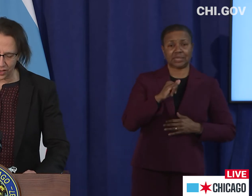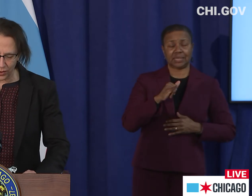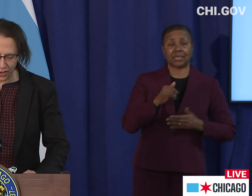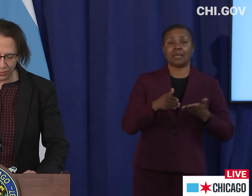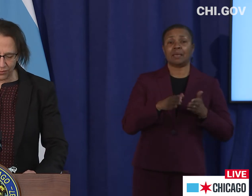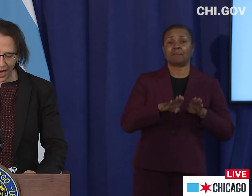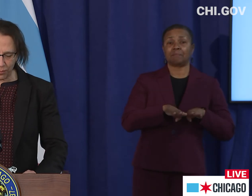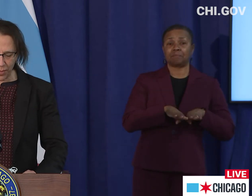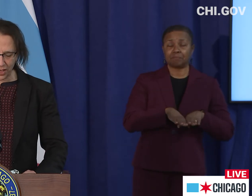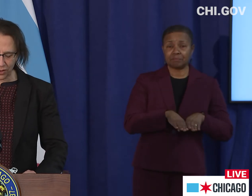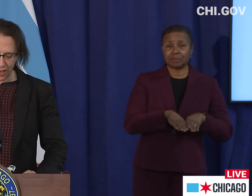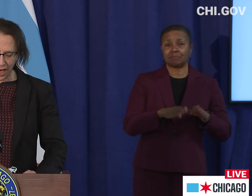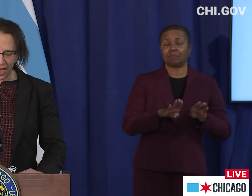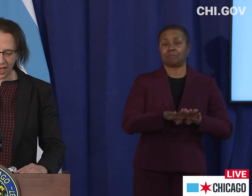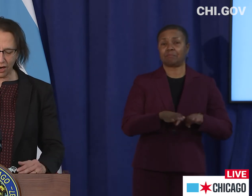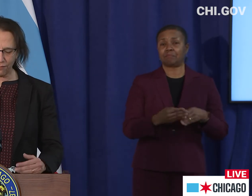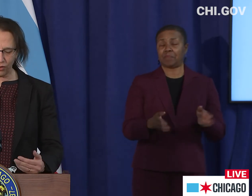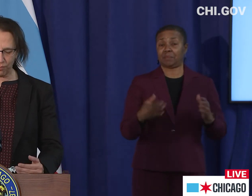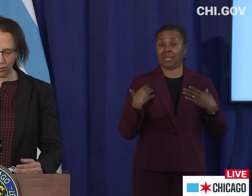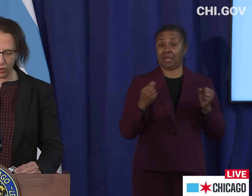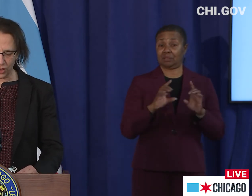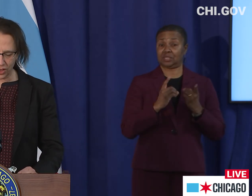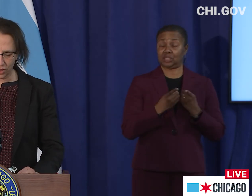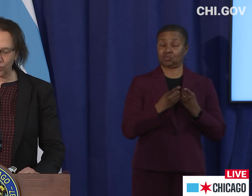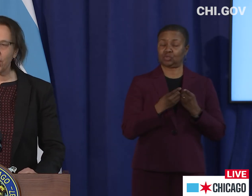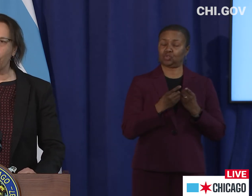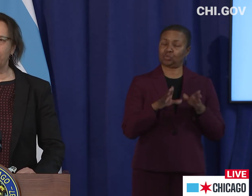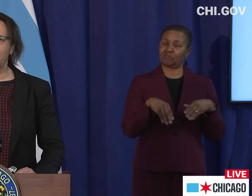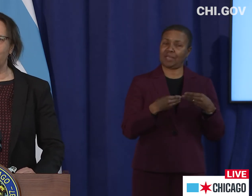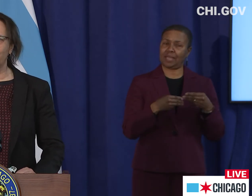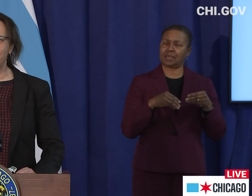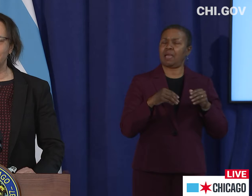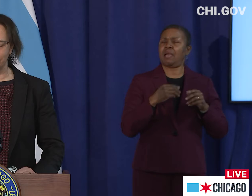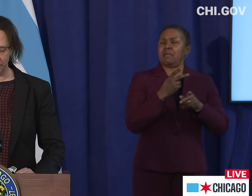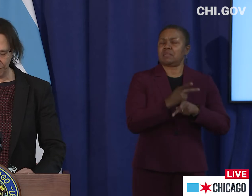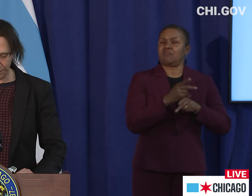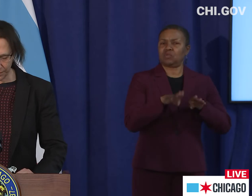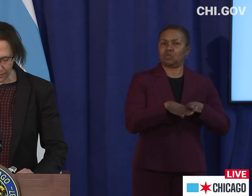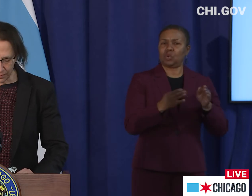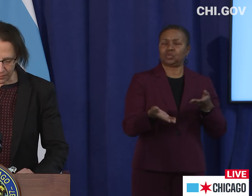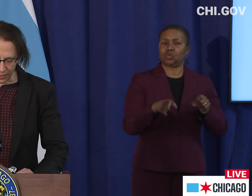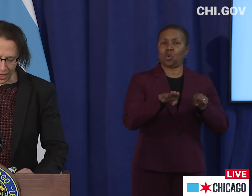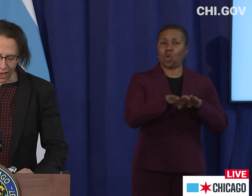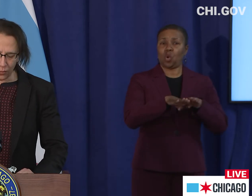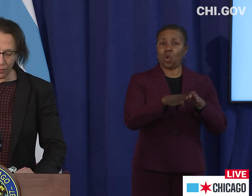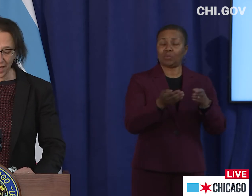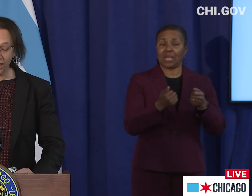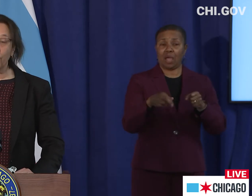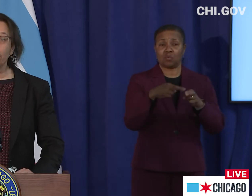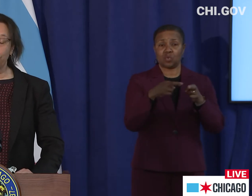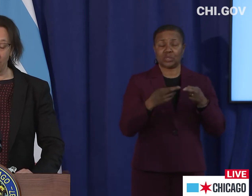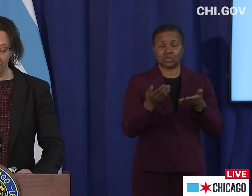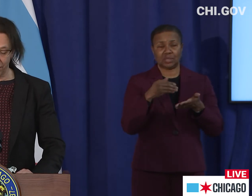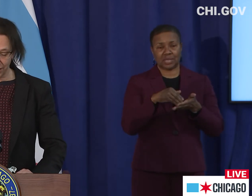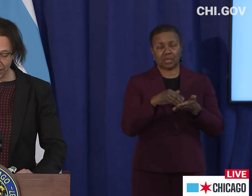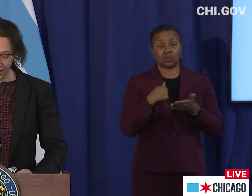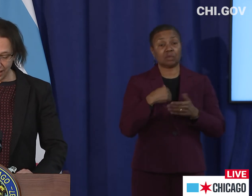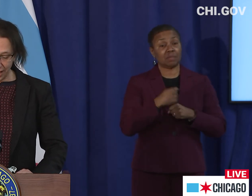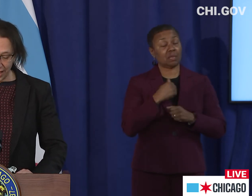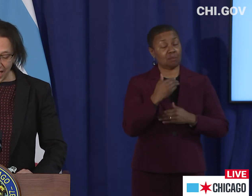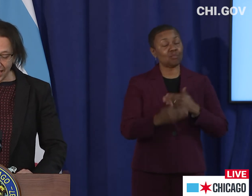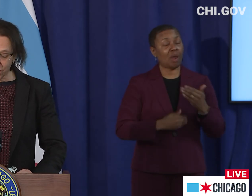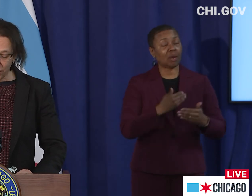Health District to provide a measured, careful approach to reopening our region. We are making real